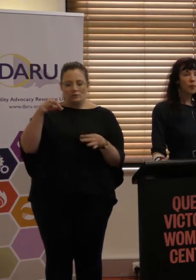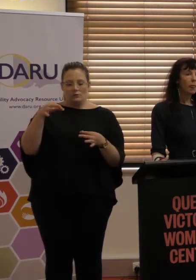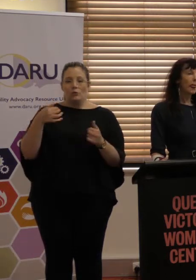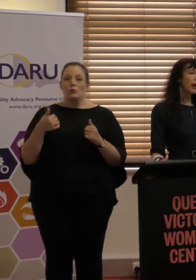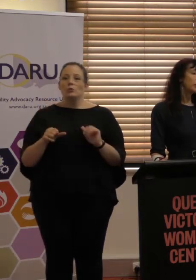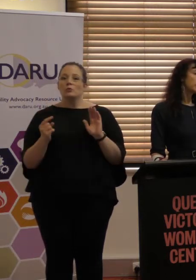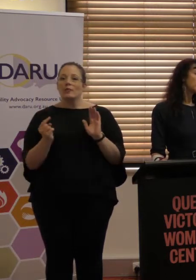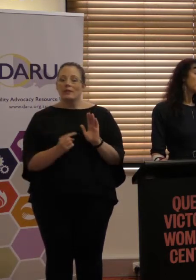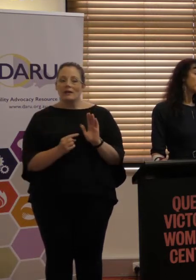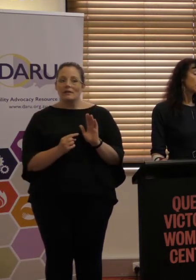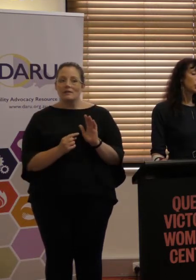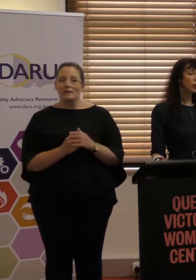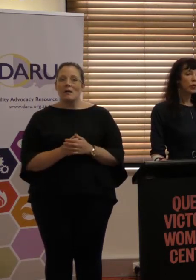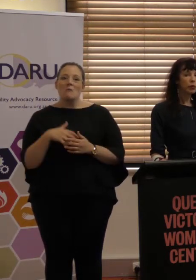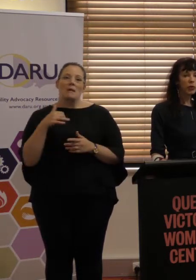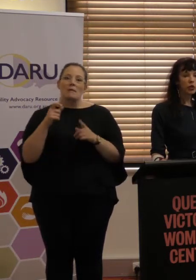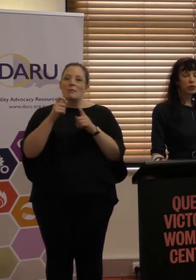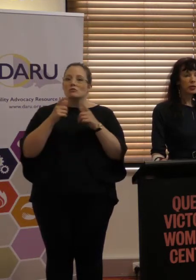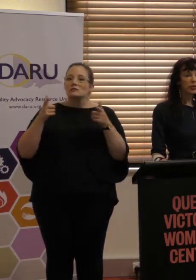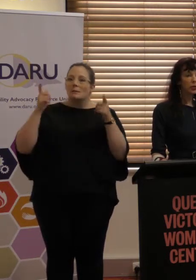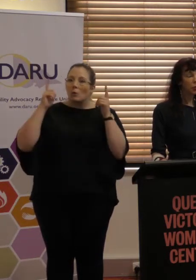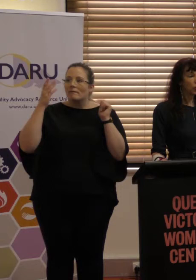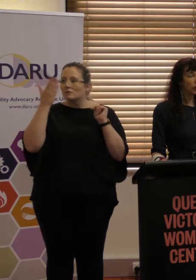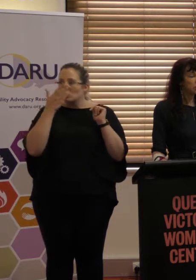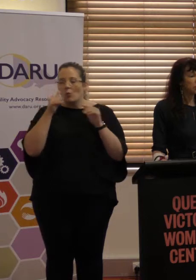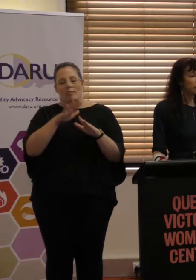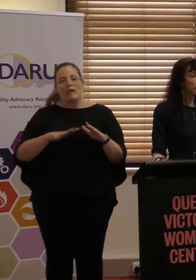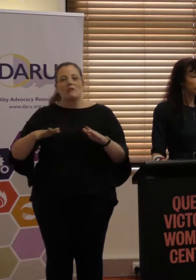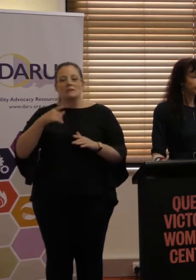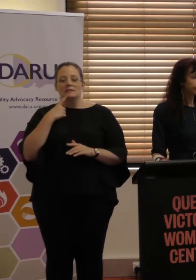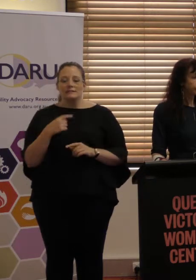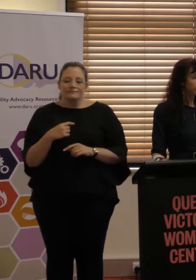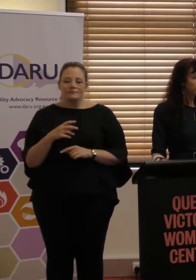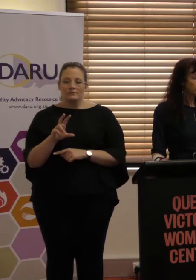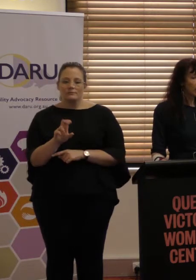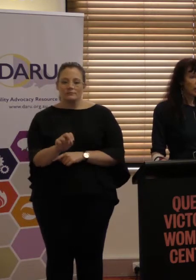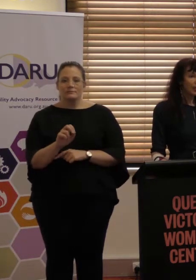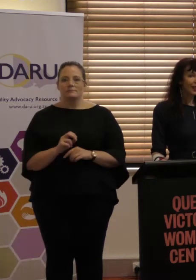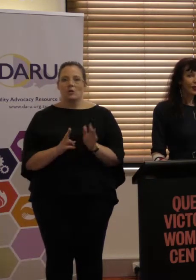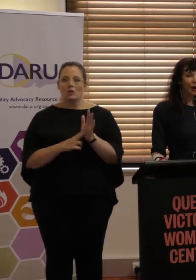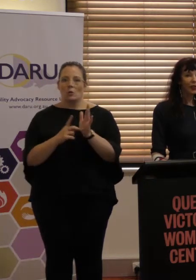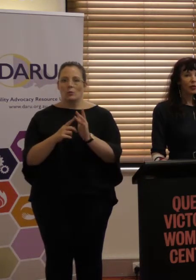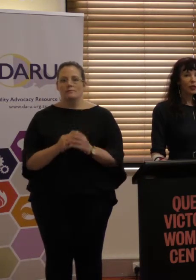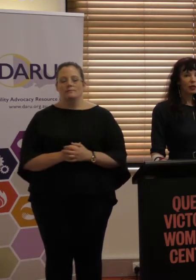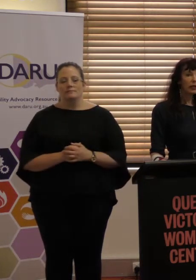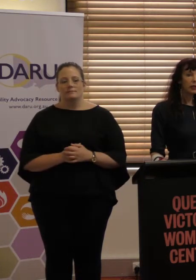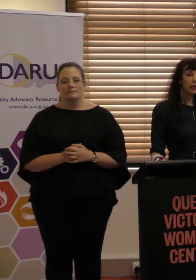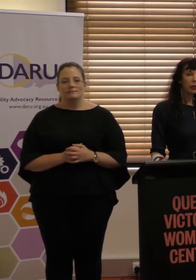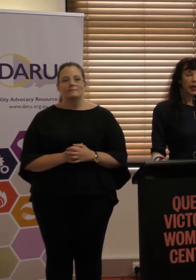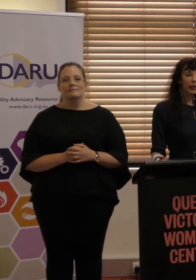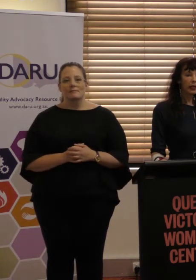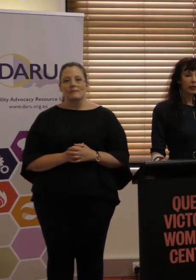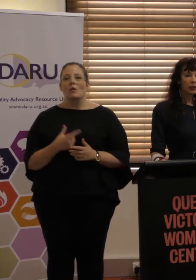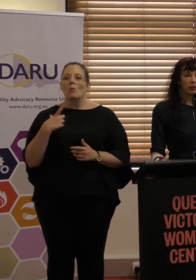tools and the principal of the school or the region says, well, no. That's why you need that